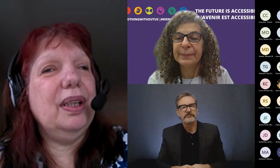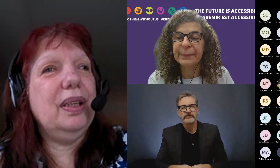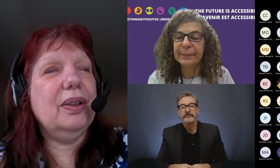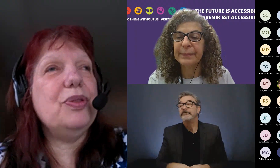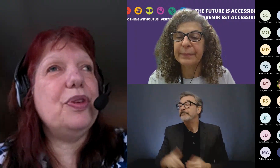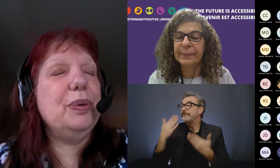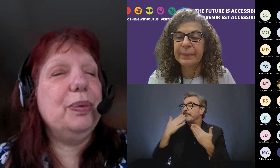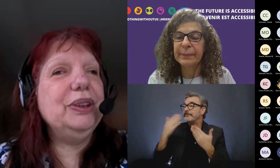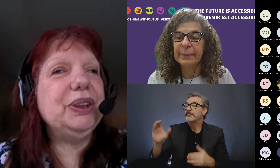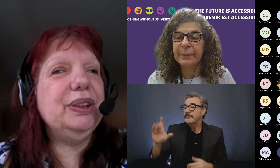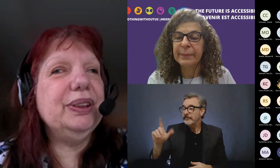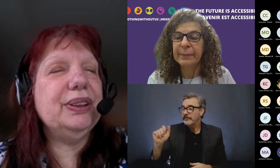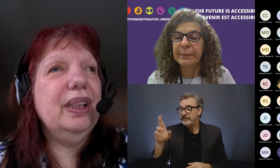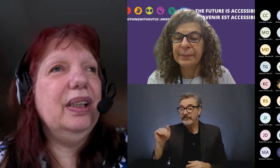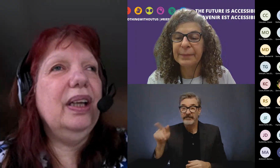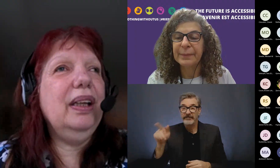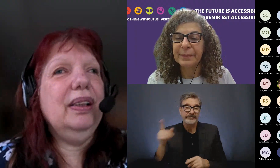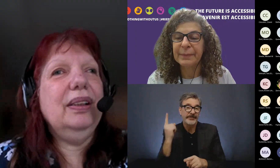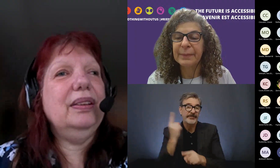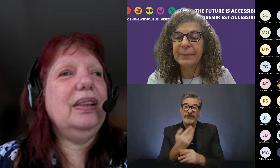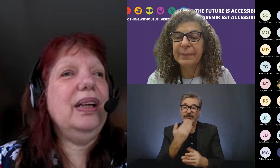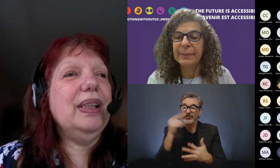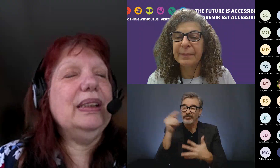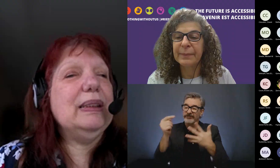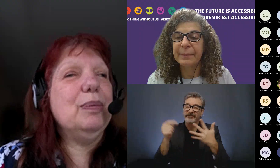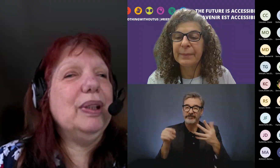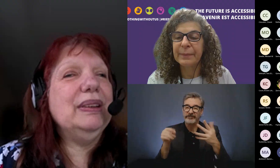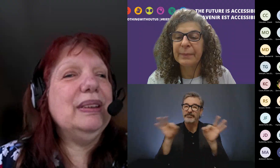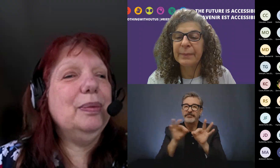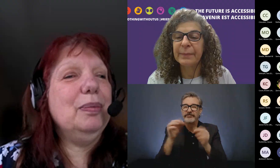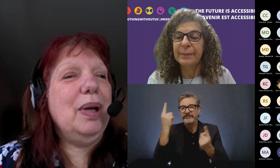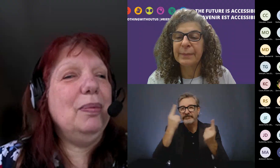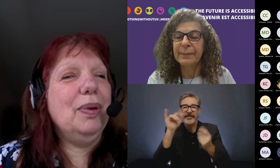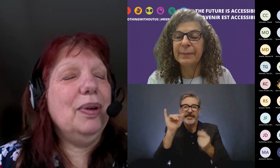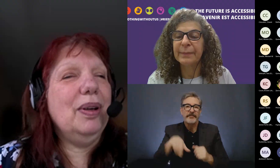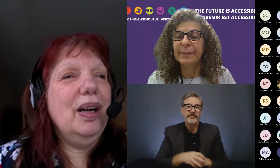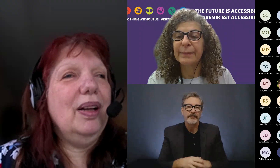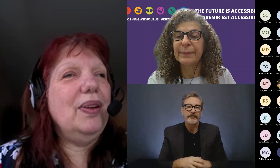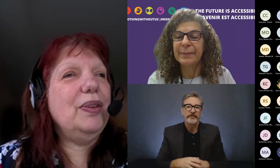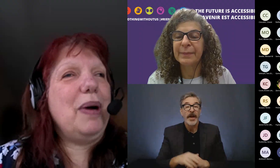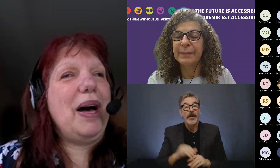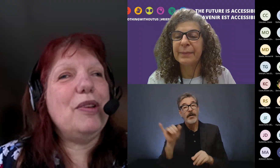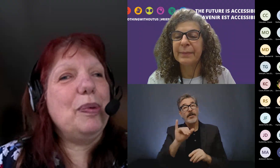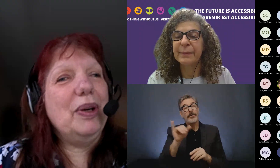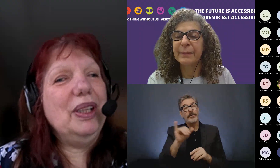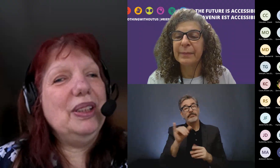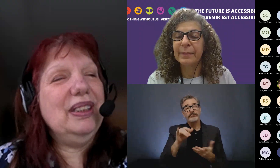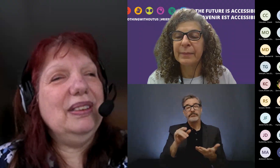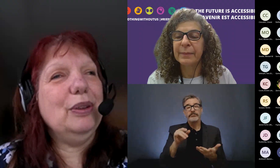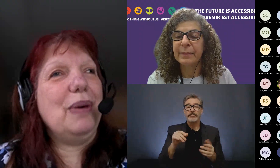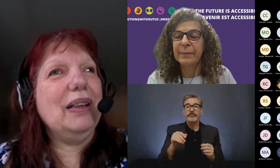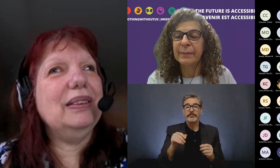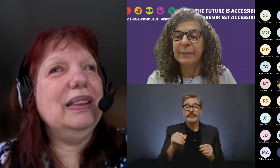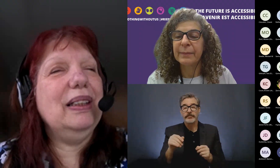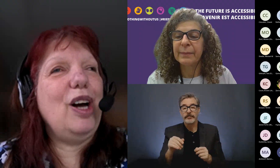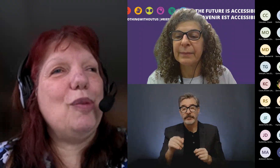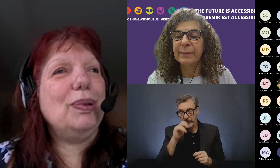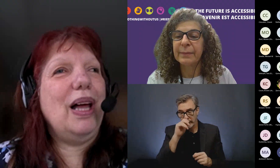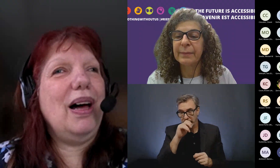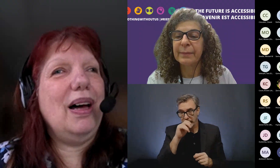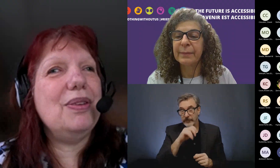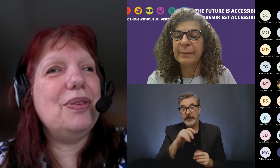important considerations. And I think it's important to remember that the passport